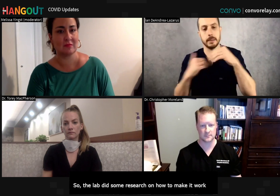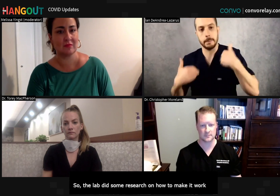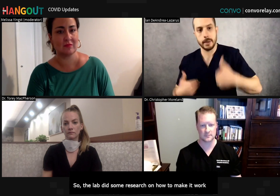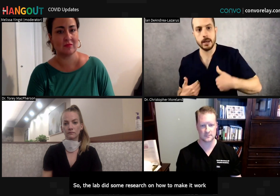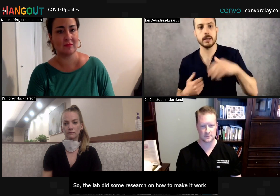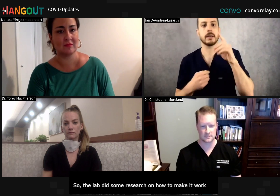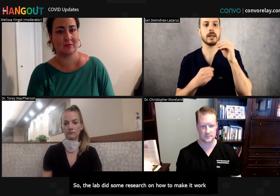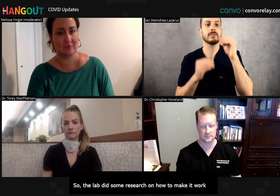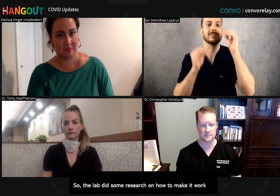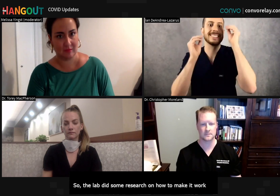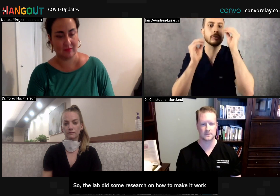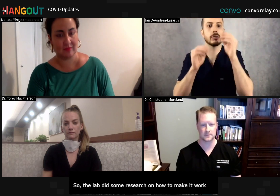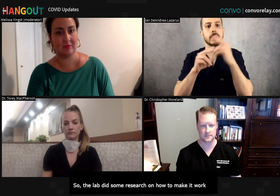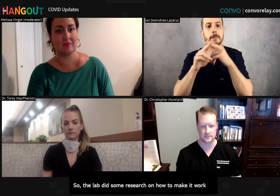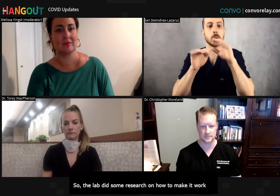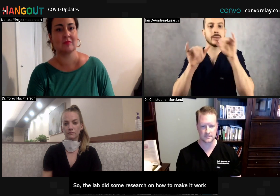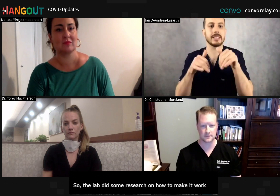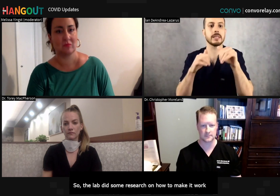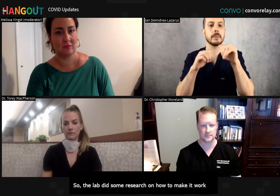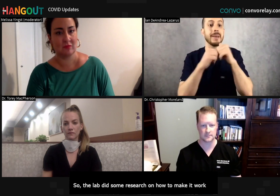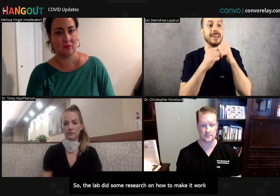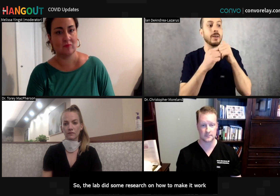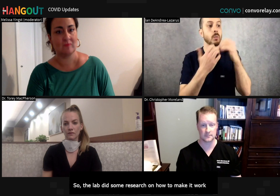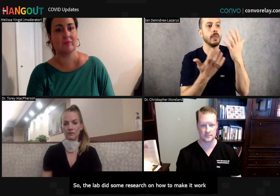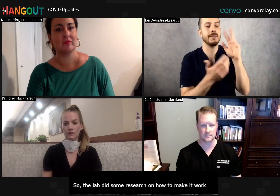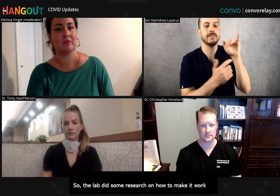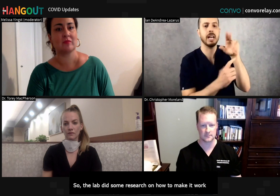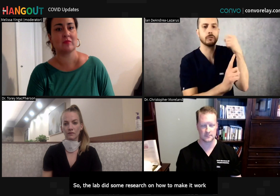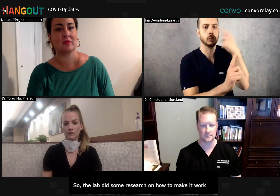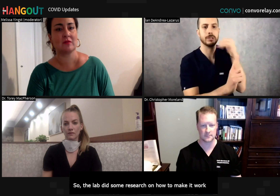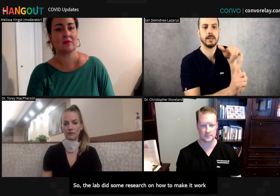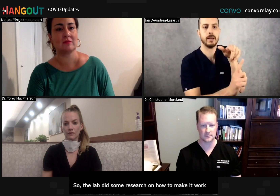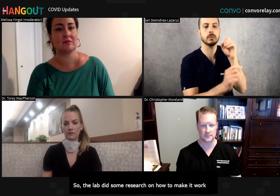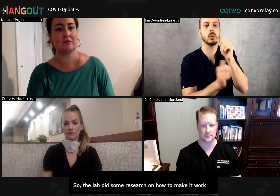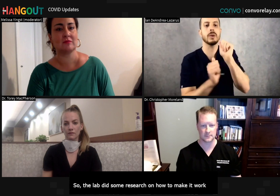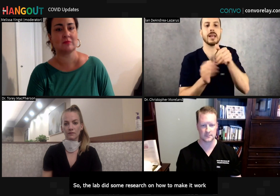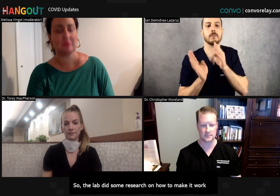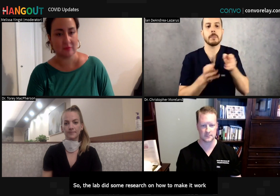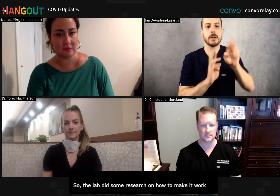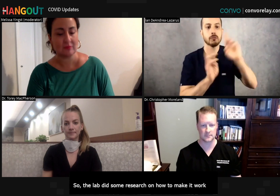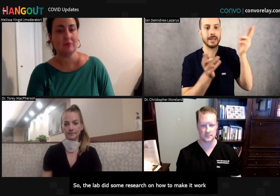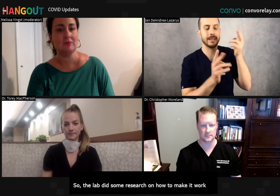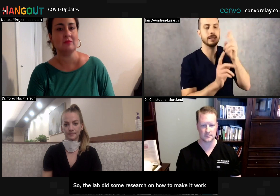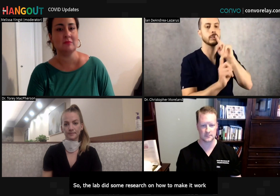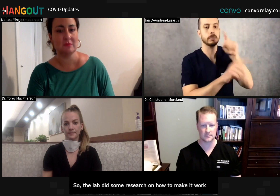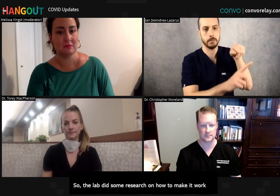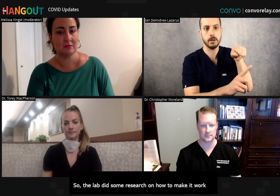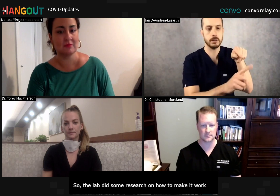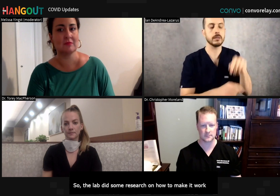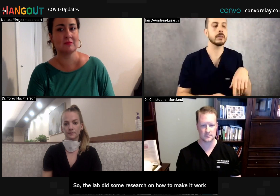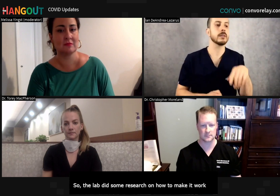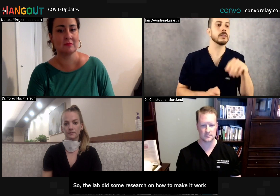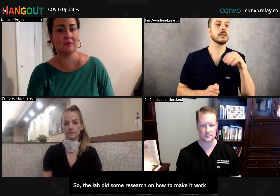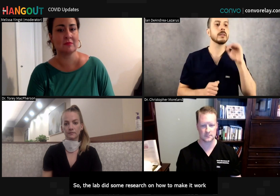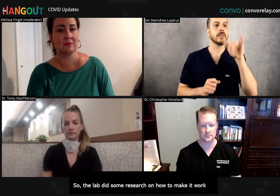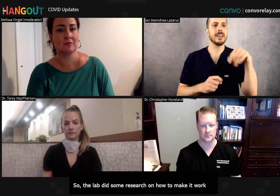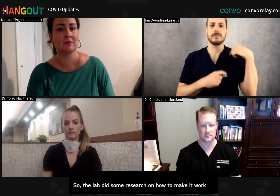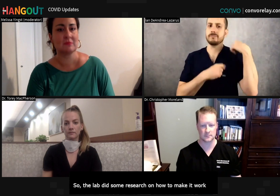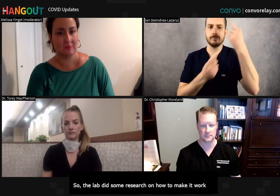mRNA last long enough to go into the body and to be able to teach the immune system what the virus looks like so that it can be prepared and ready to